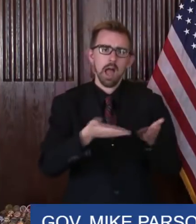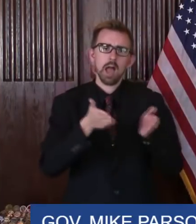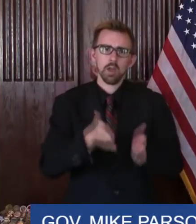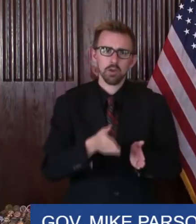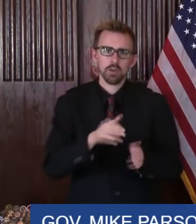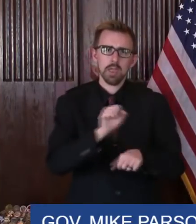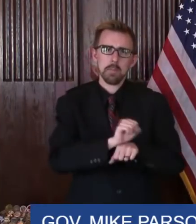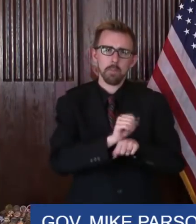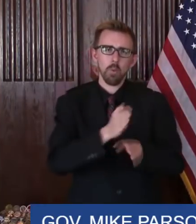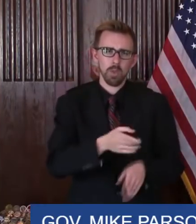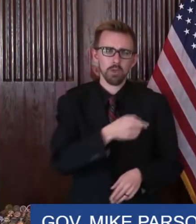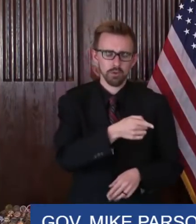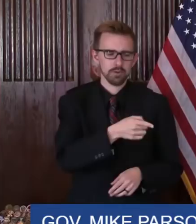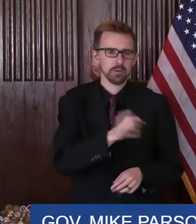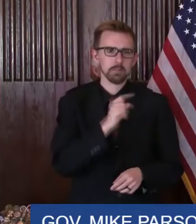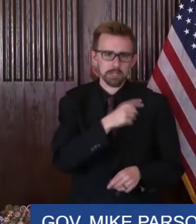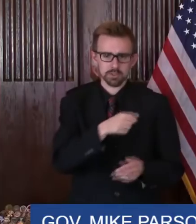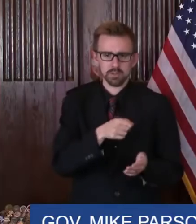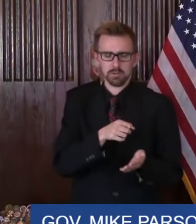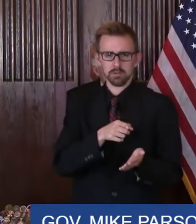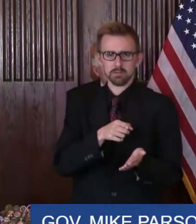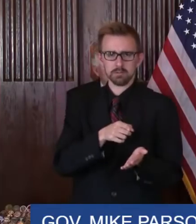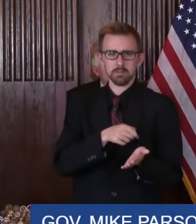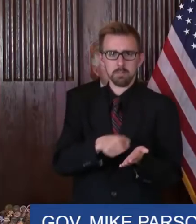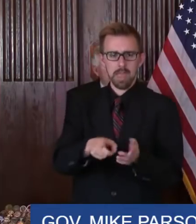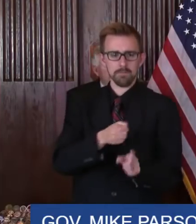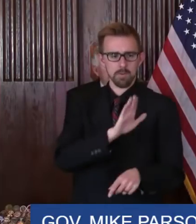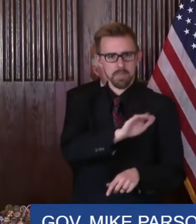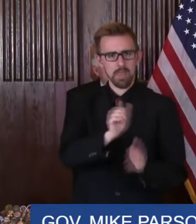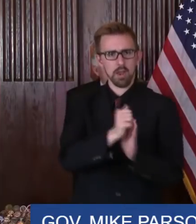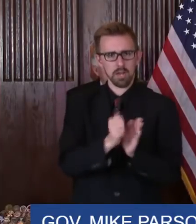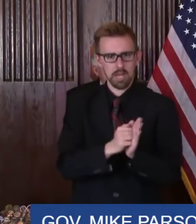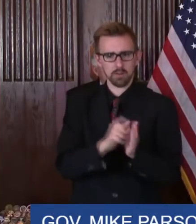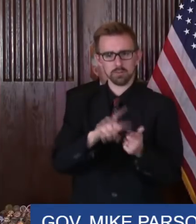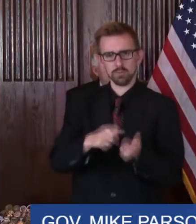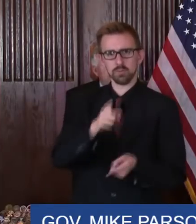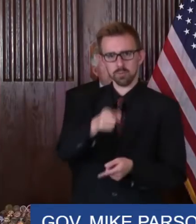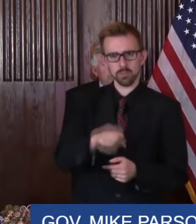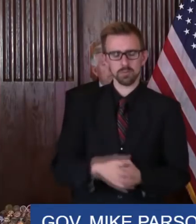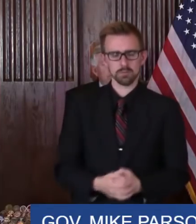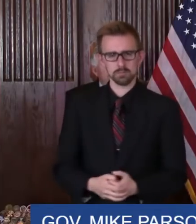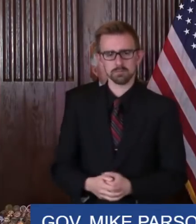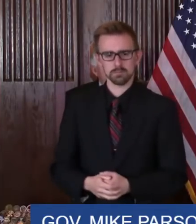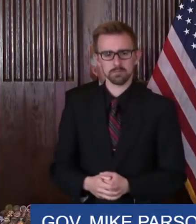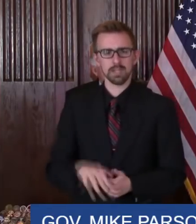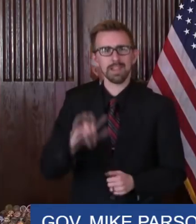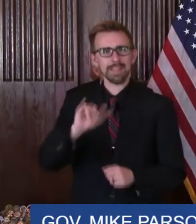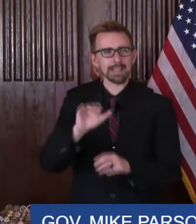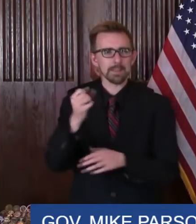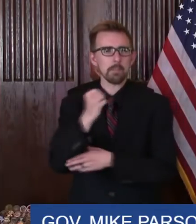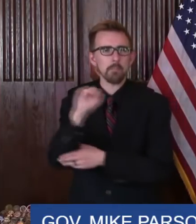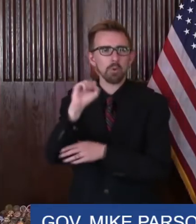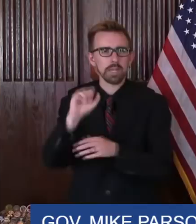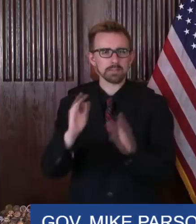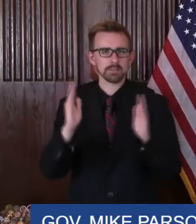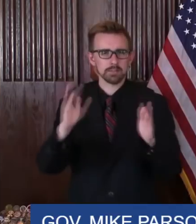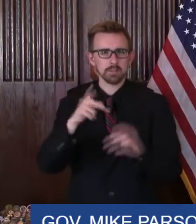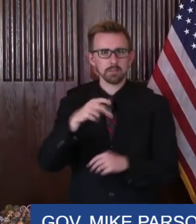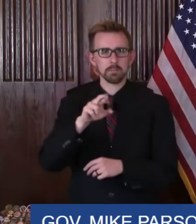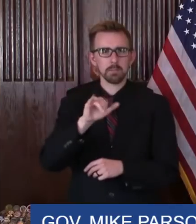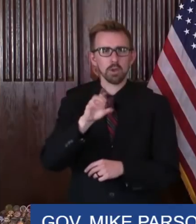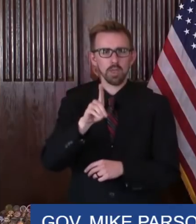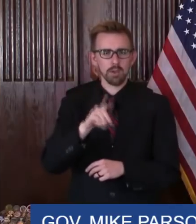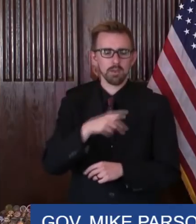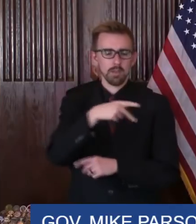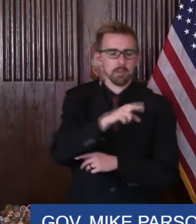opportunity to protest before we pay their money out of their account to you. This is called the protest period and will show online on your